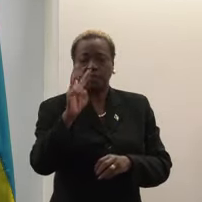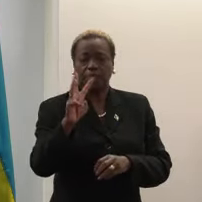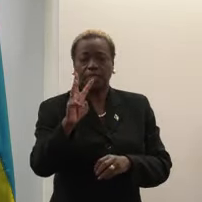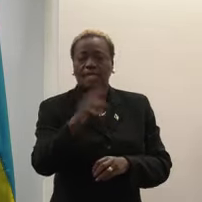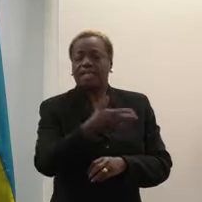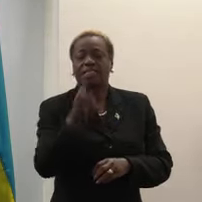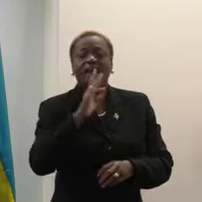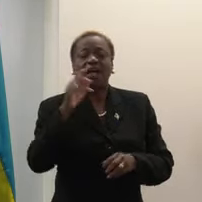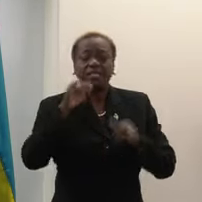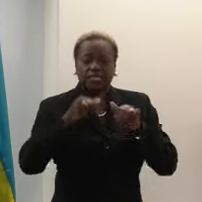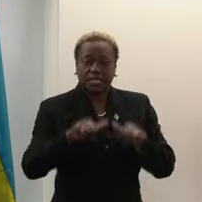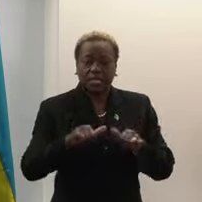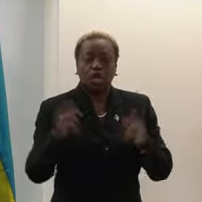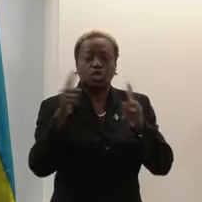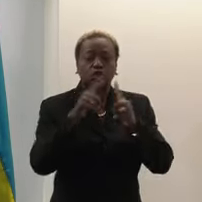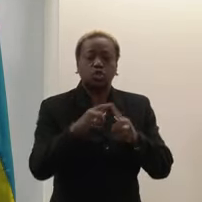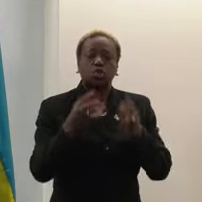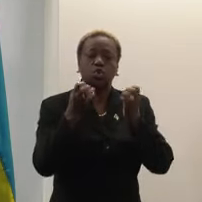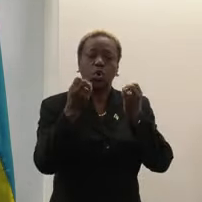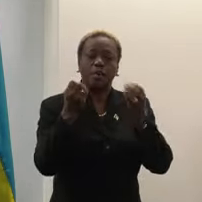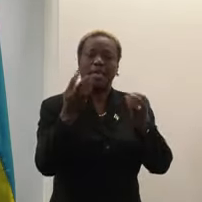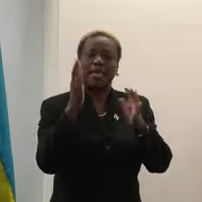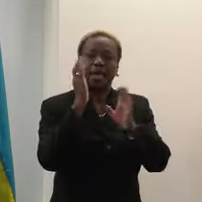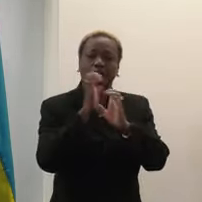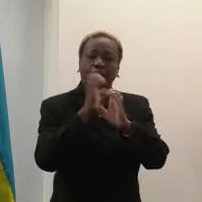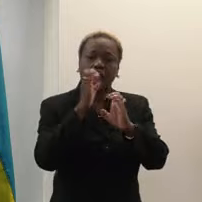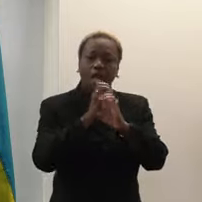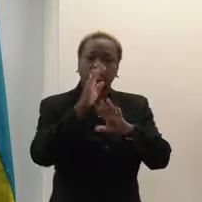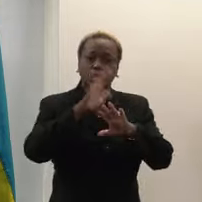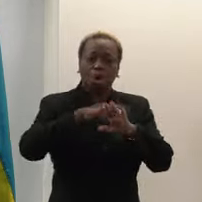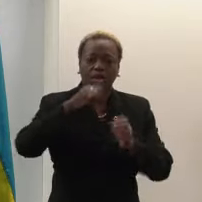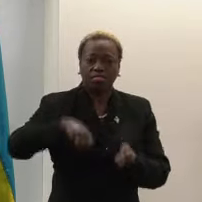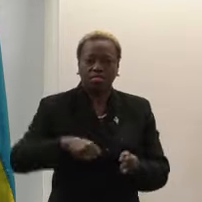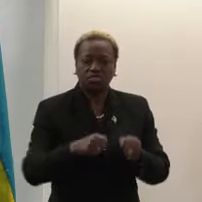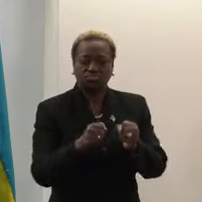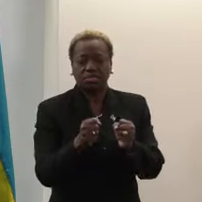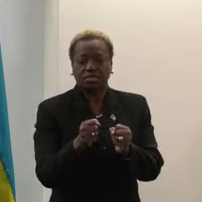still too many vehicles on our roads.